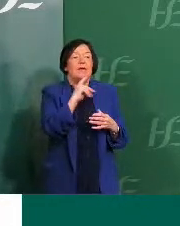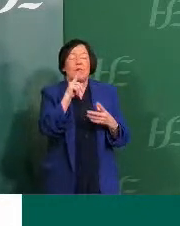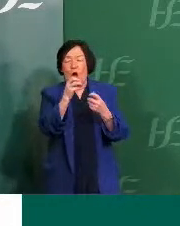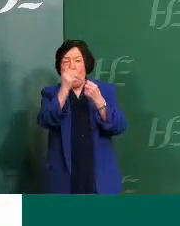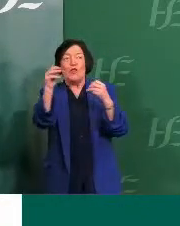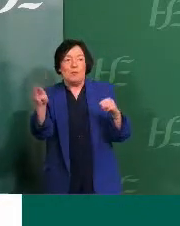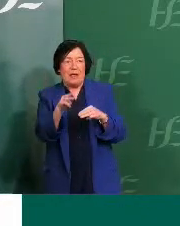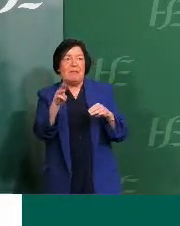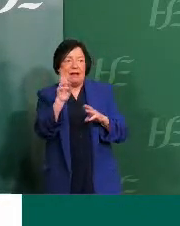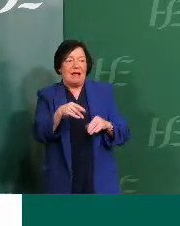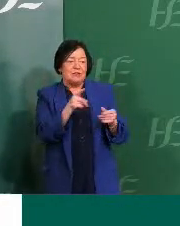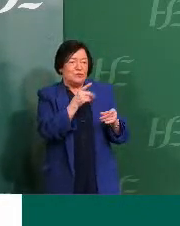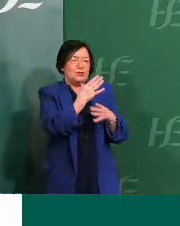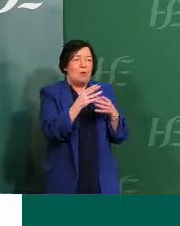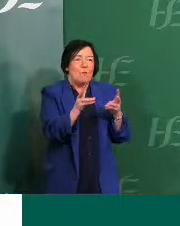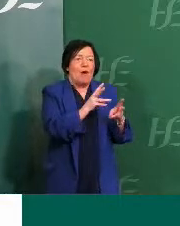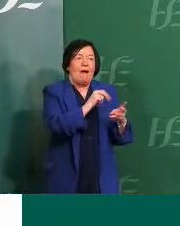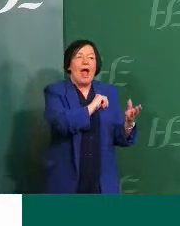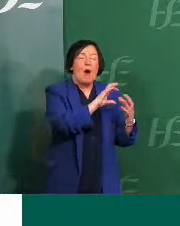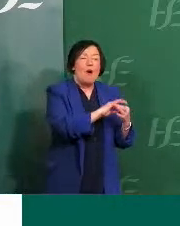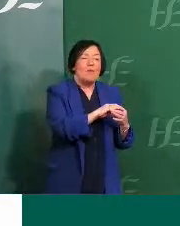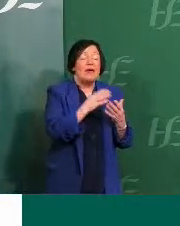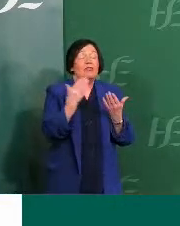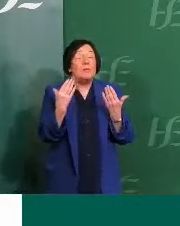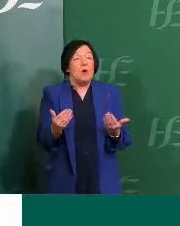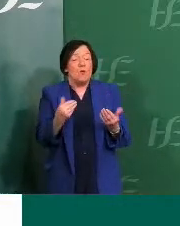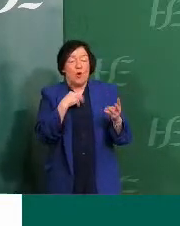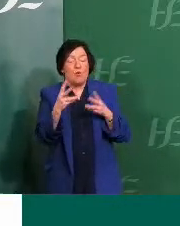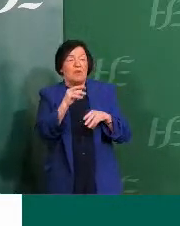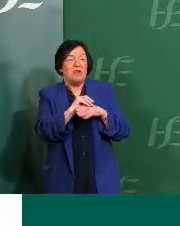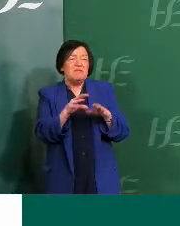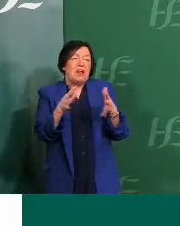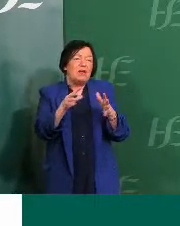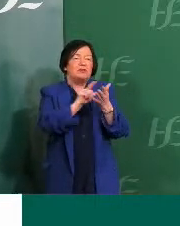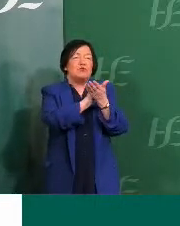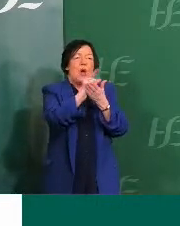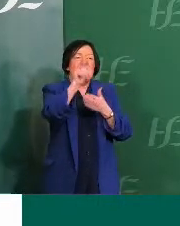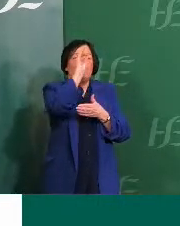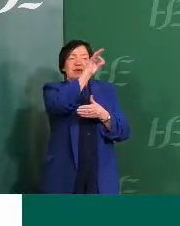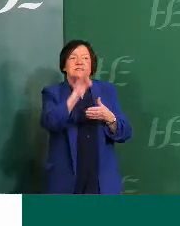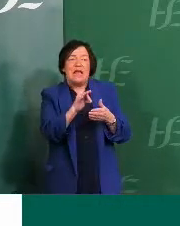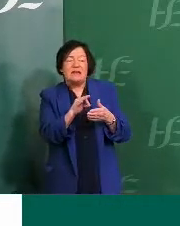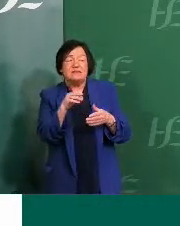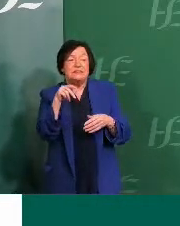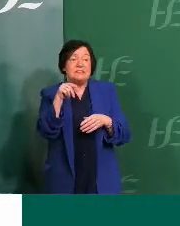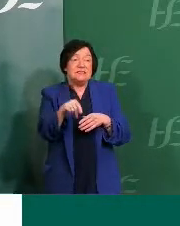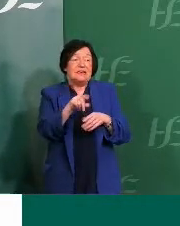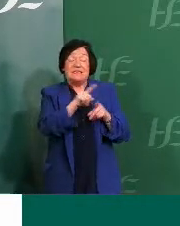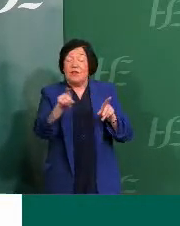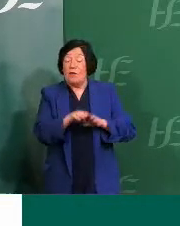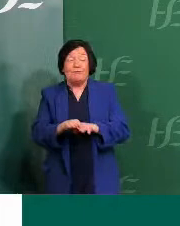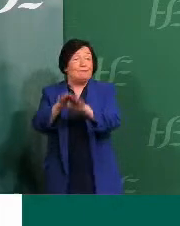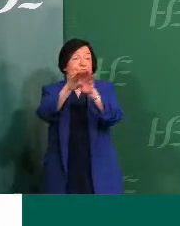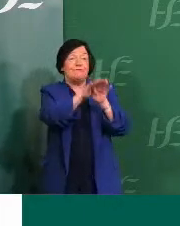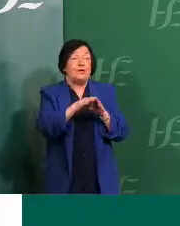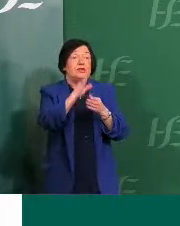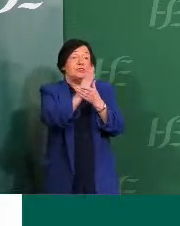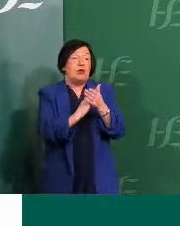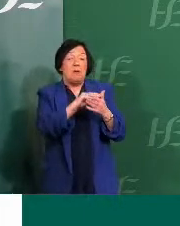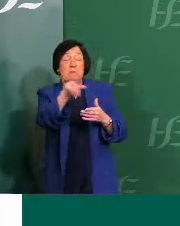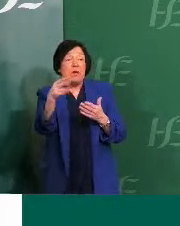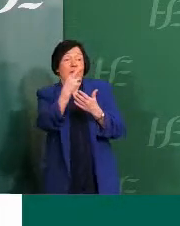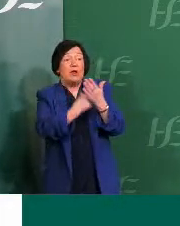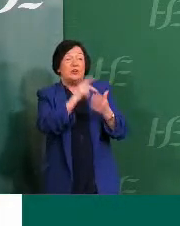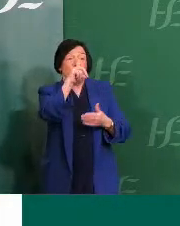are other people who may be able to do more. So at the minute, we are working off an average of 12% across sites. That is not uniform. Some sites are reporting